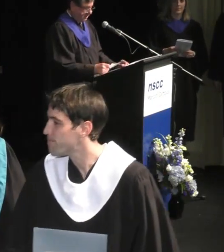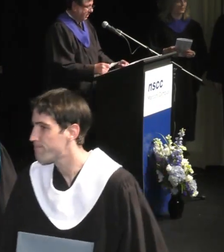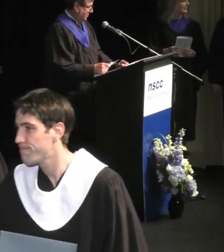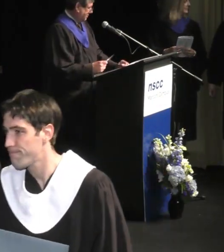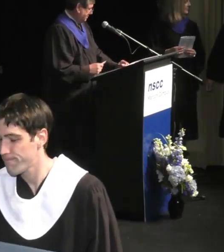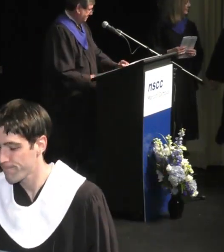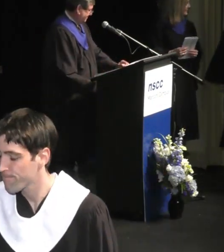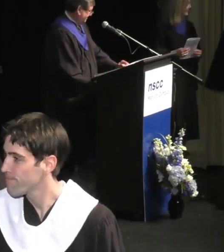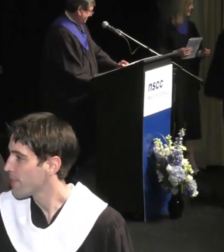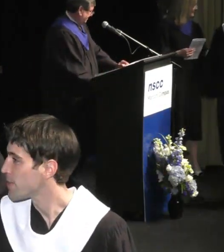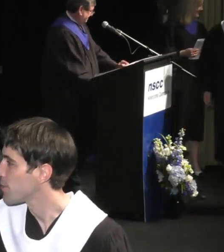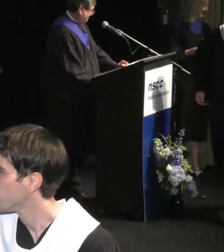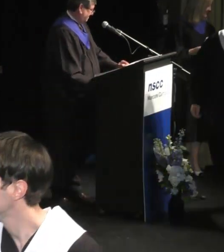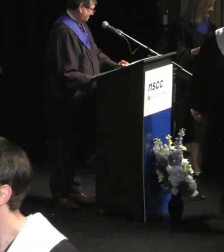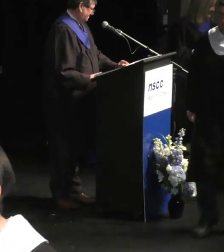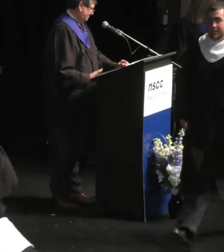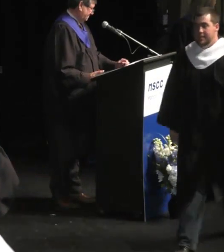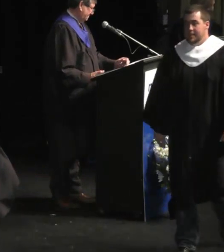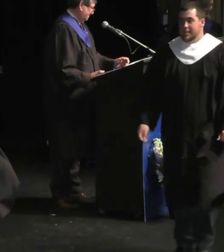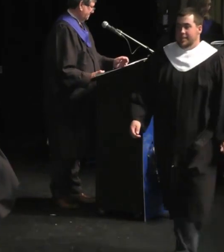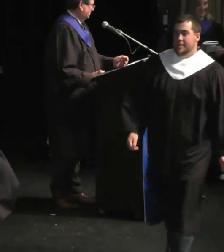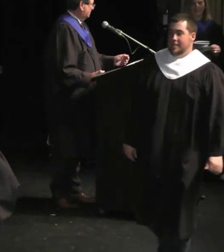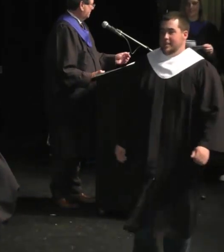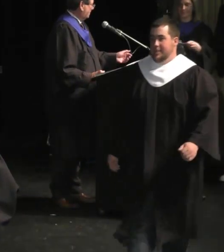Kyle McDonald.